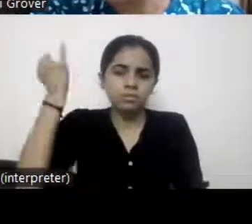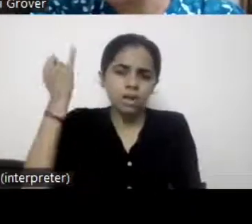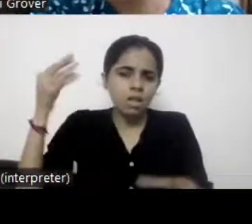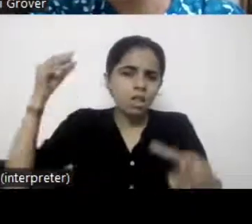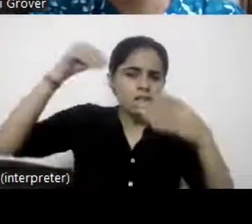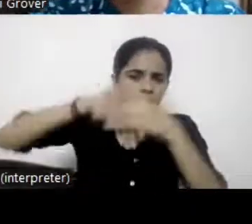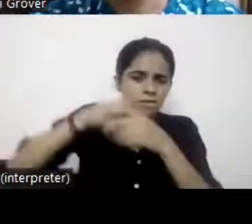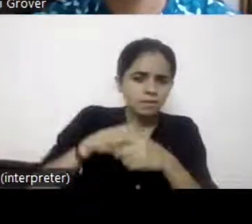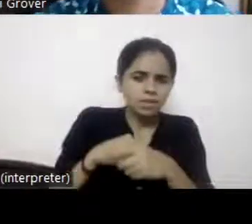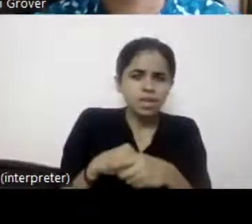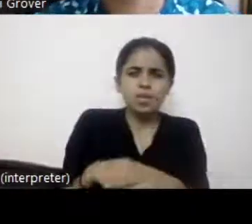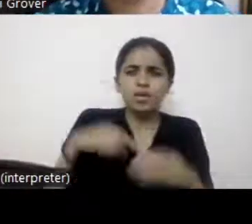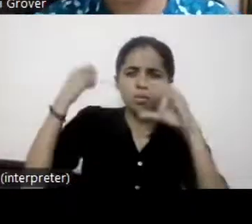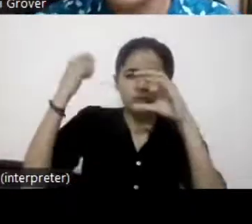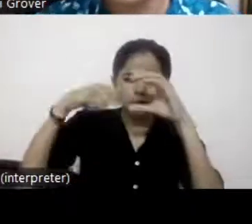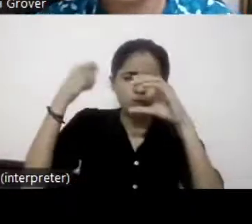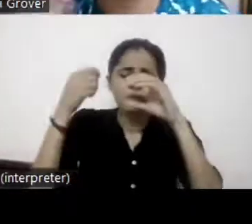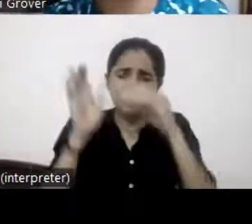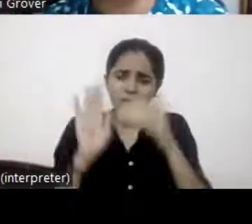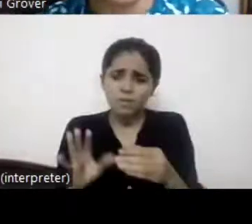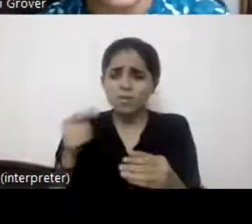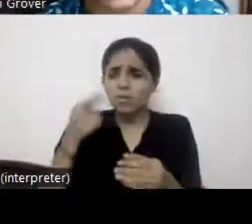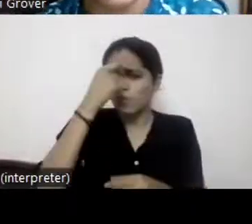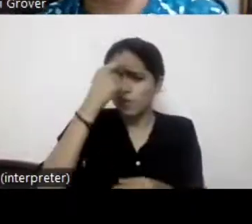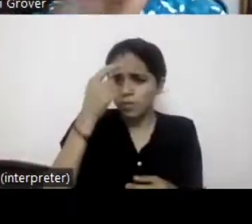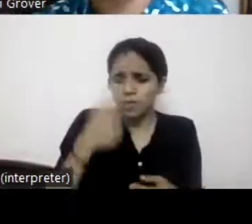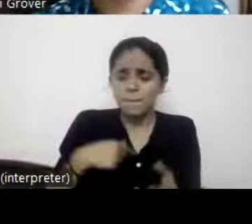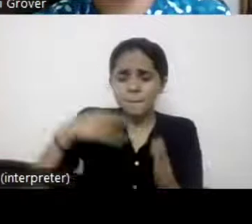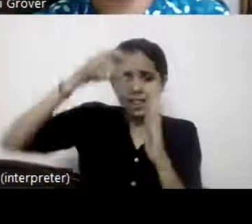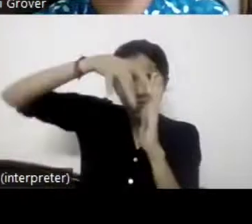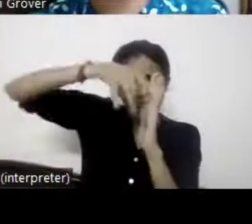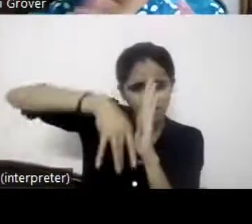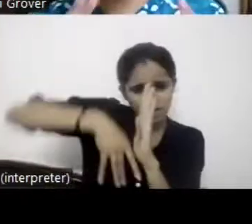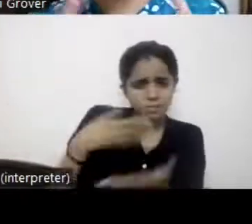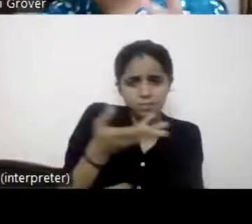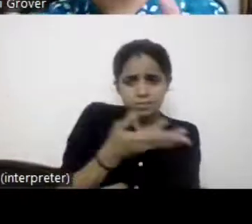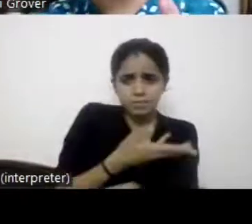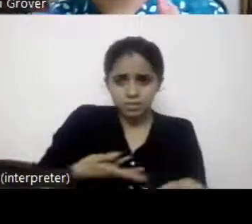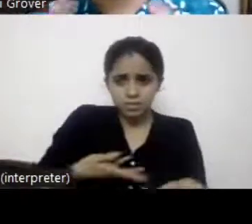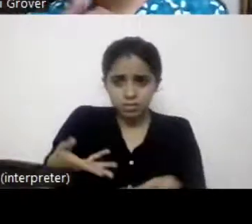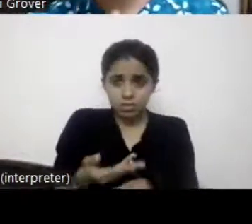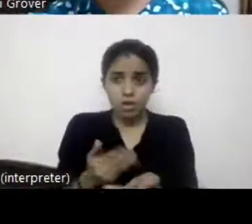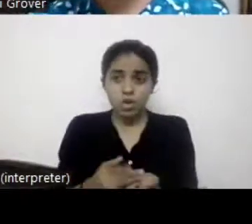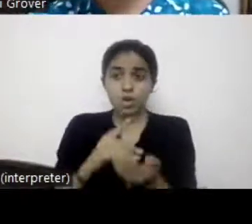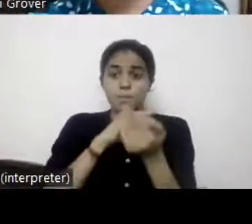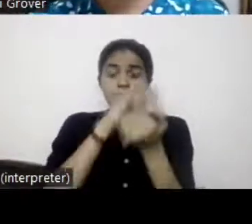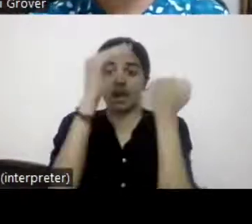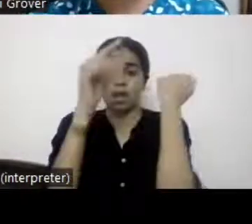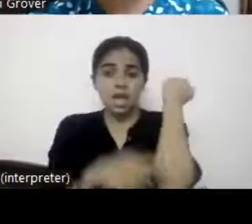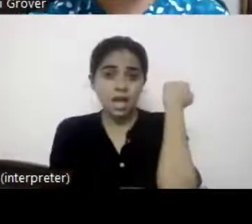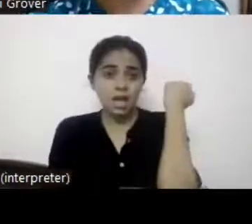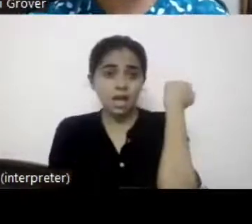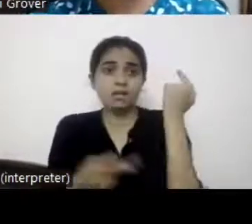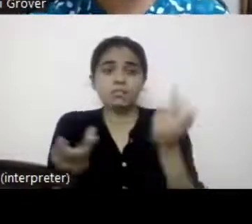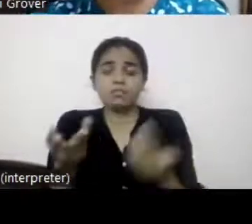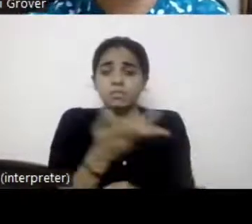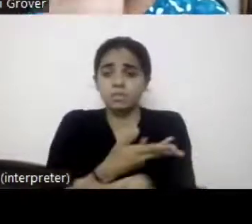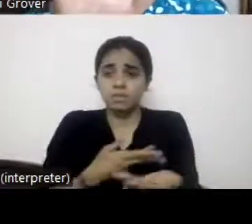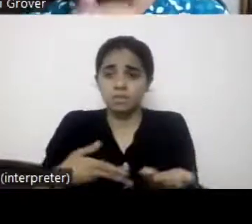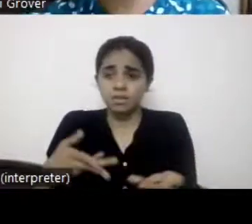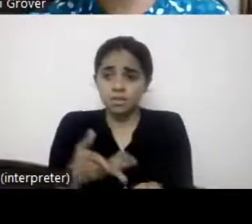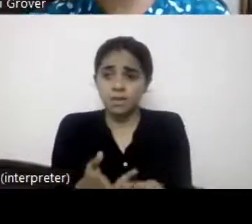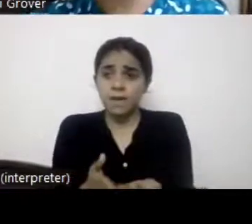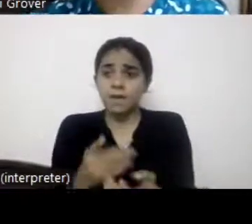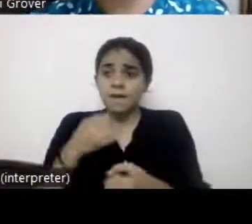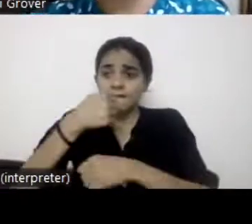own problems, which we can discuss in detail. But towards the end, there's this, he is